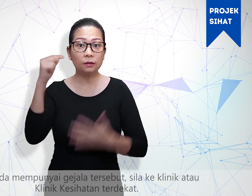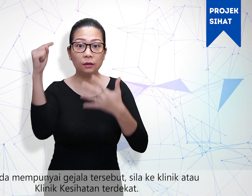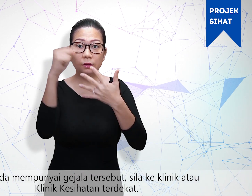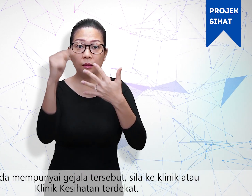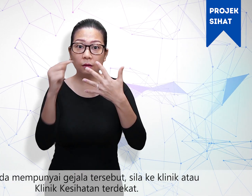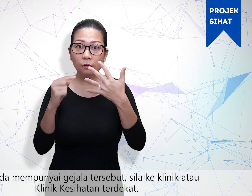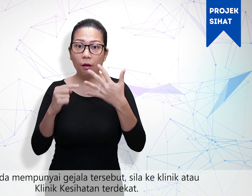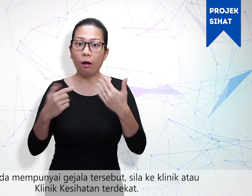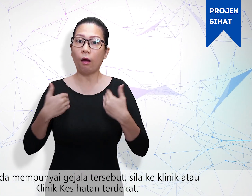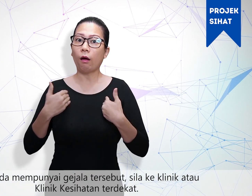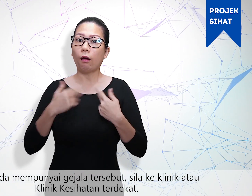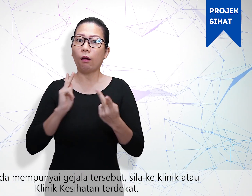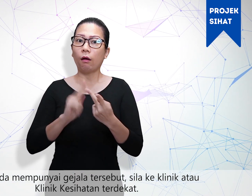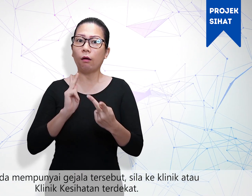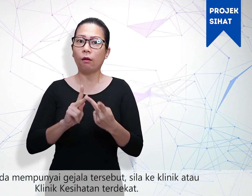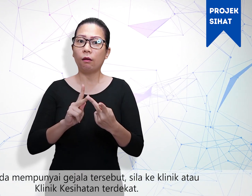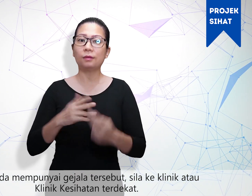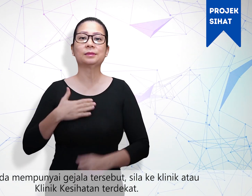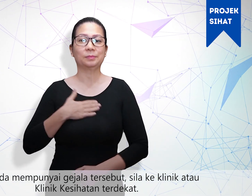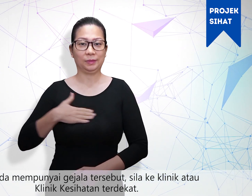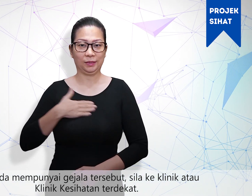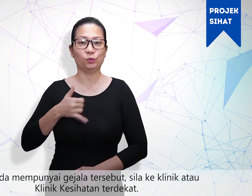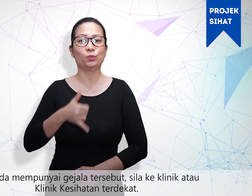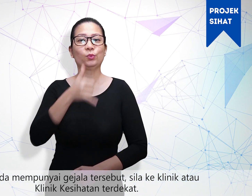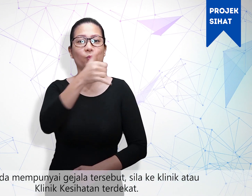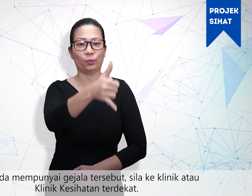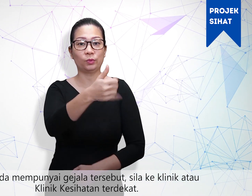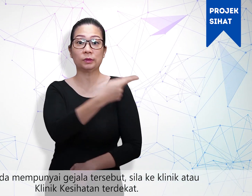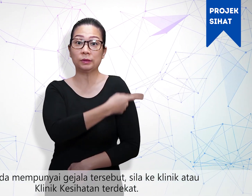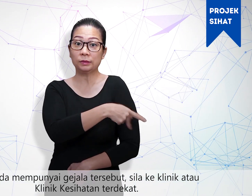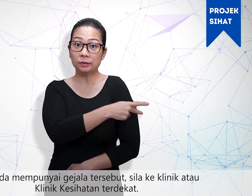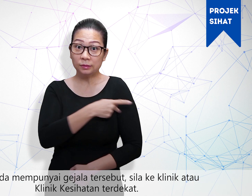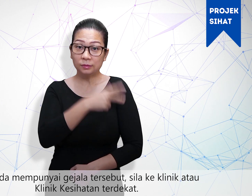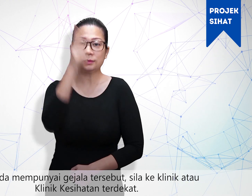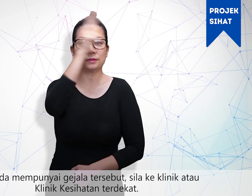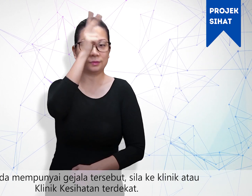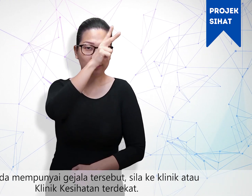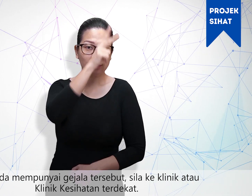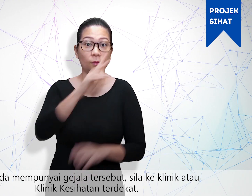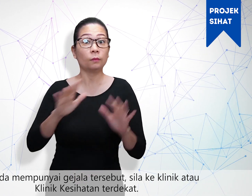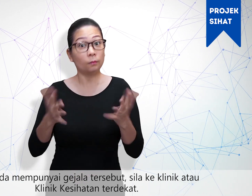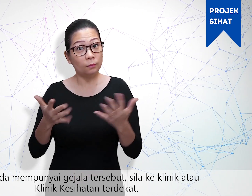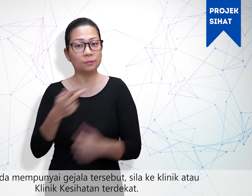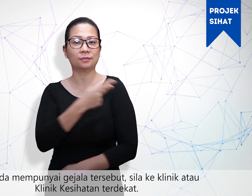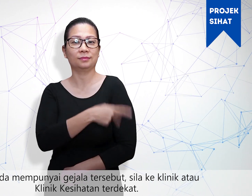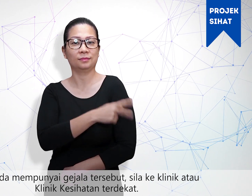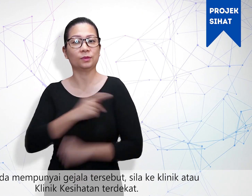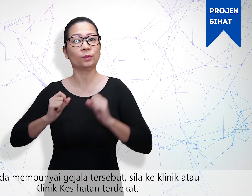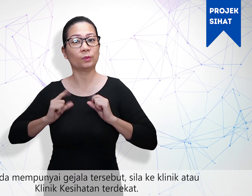If you have these symptoms, you should go to the nearest clinic kesihatan or private clinic.